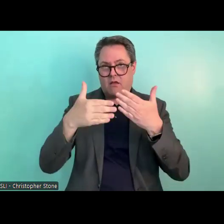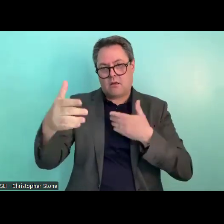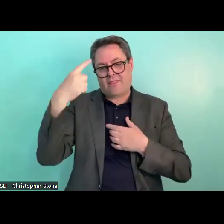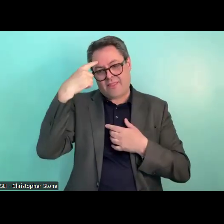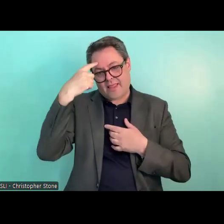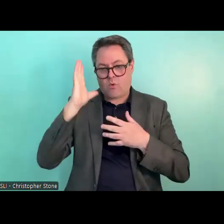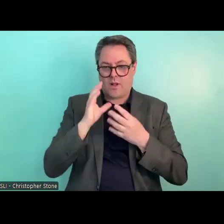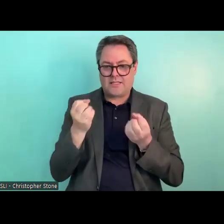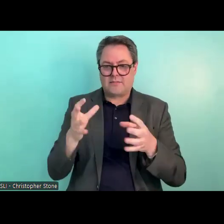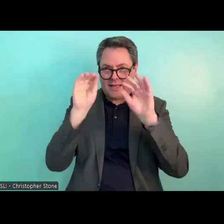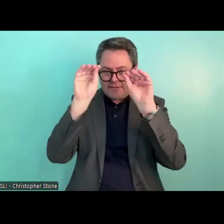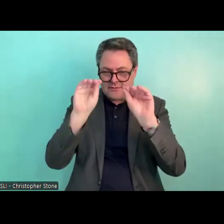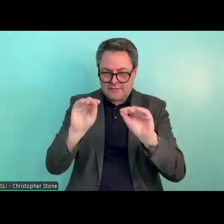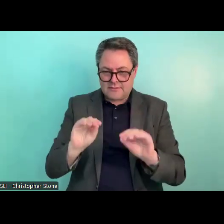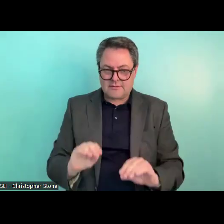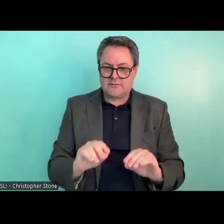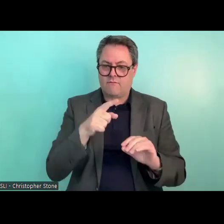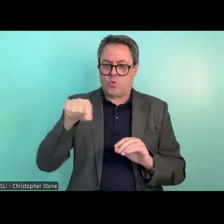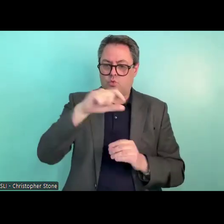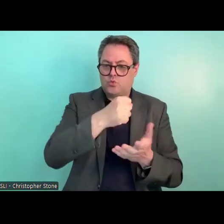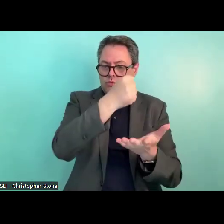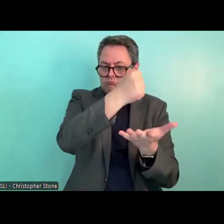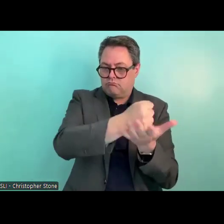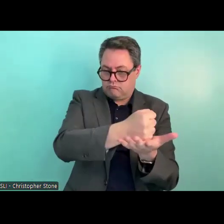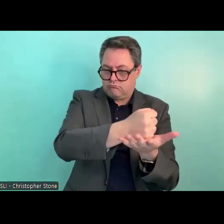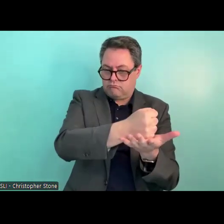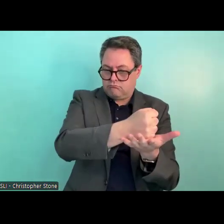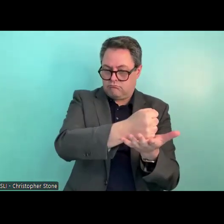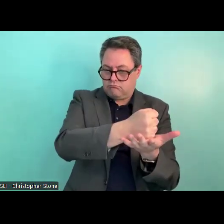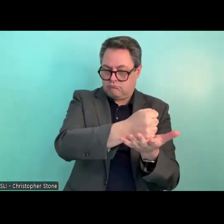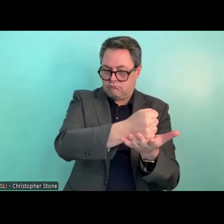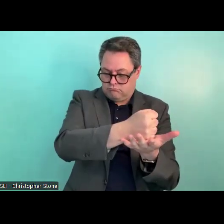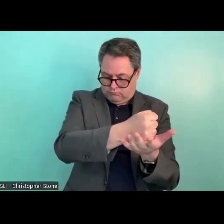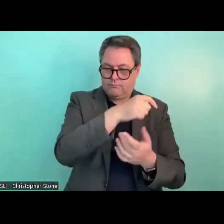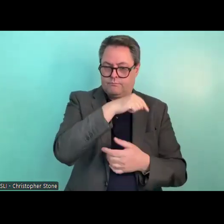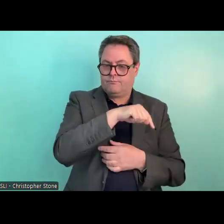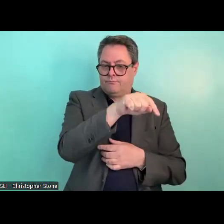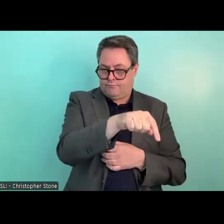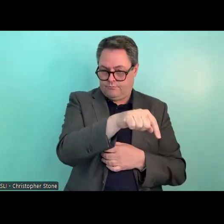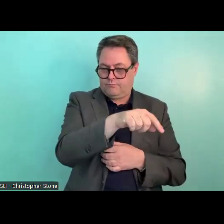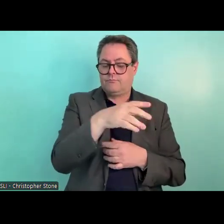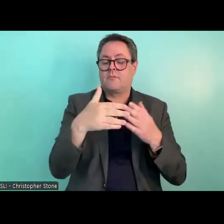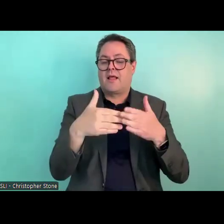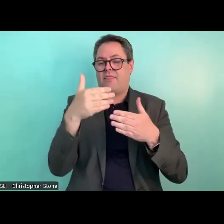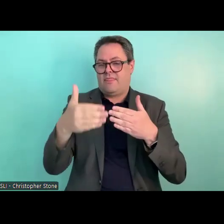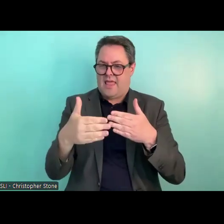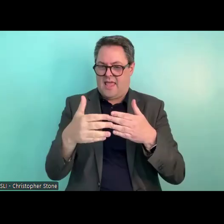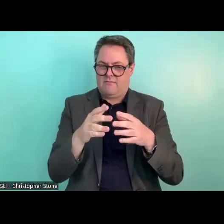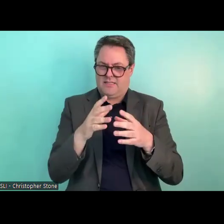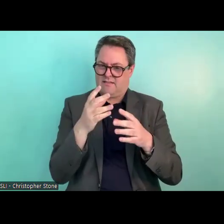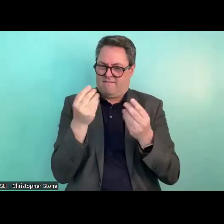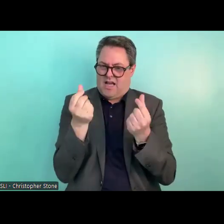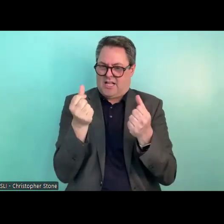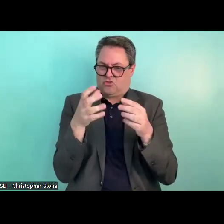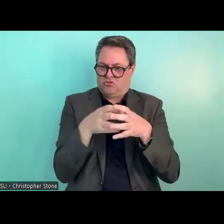year. And then for 2027 onwards, thinking about our budget projections. So we will have an opportunity for you to approve those